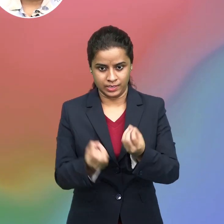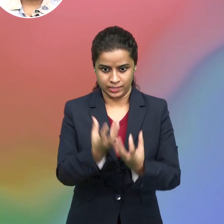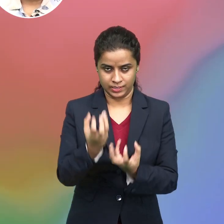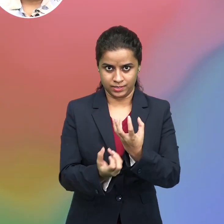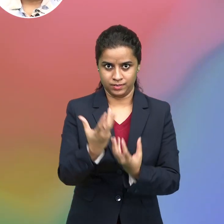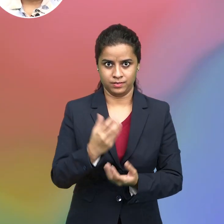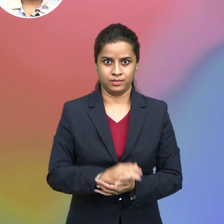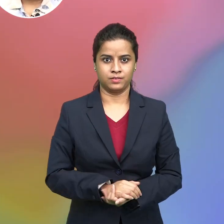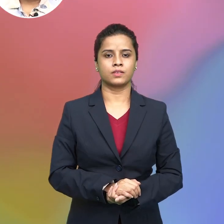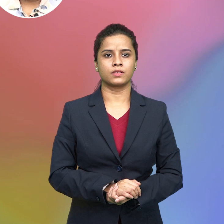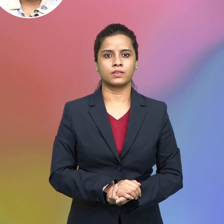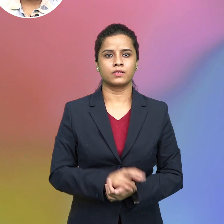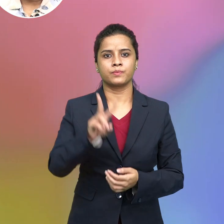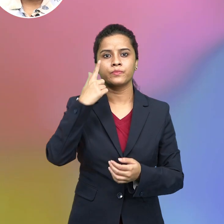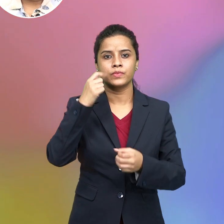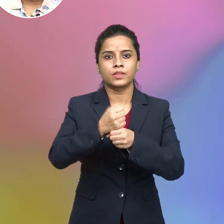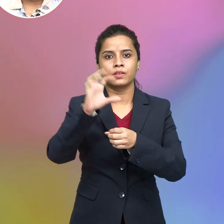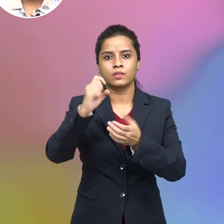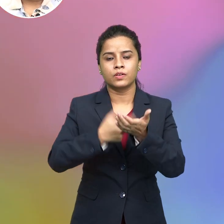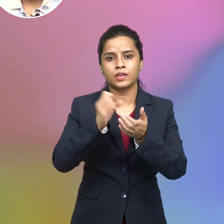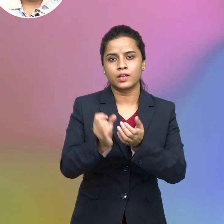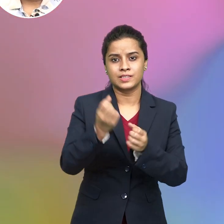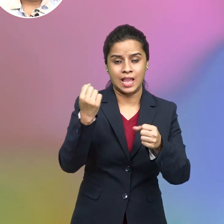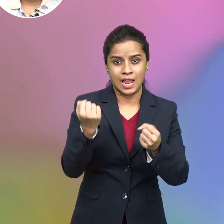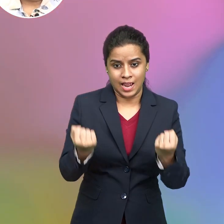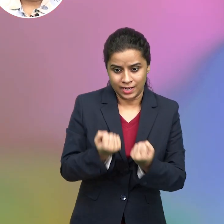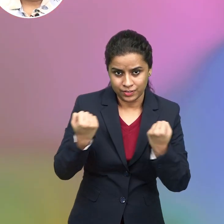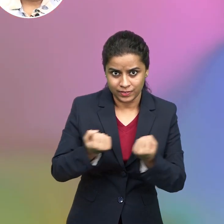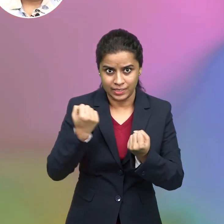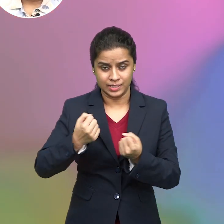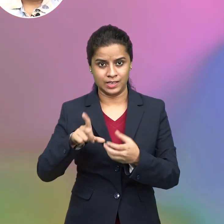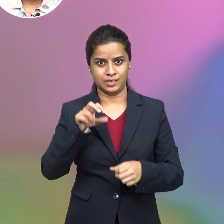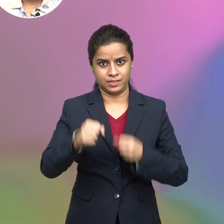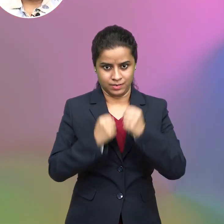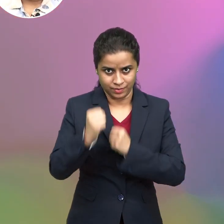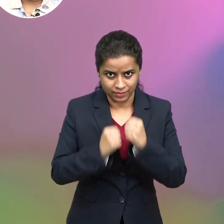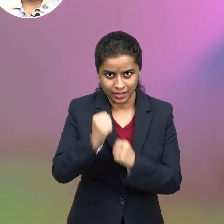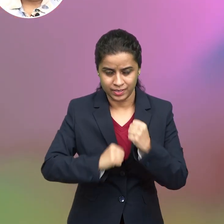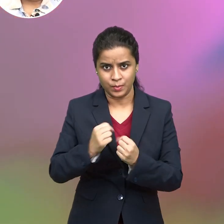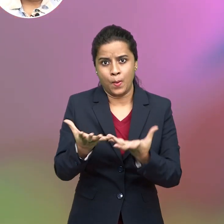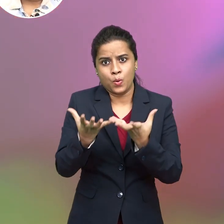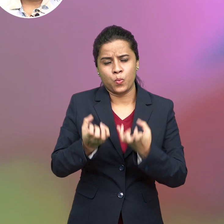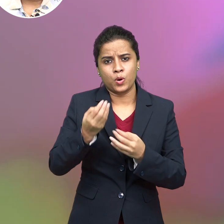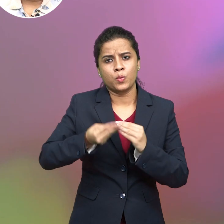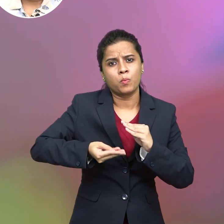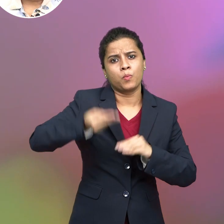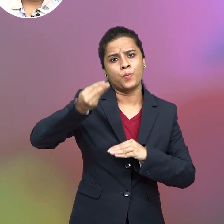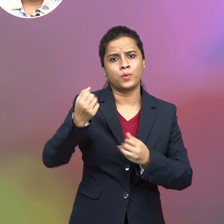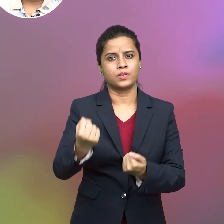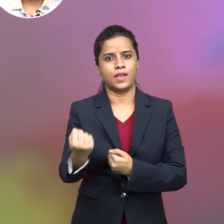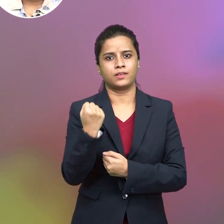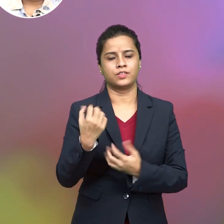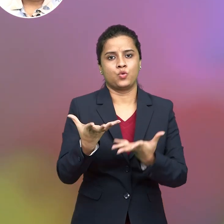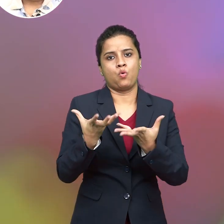heat. Vigorous activities like running require more amount of energy.